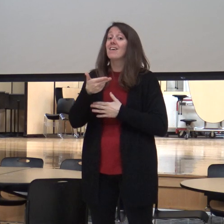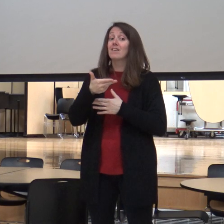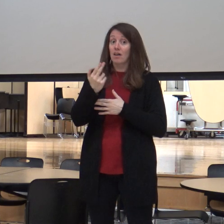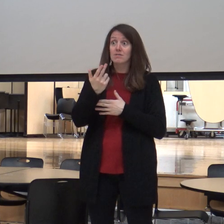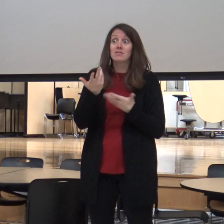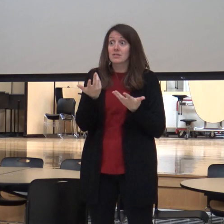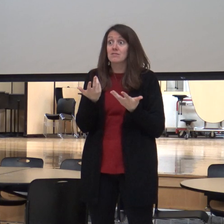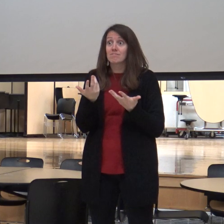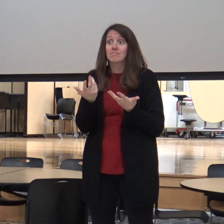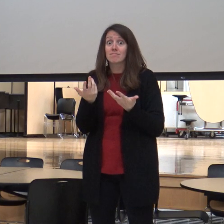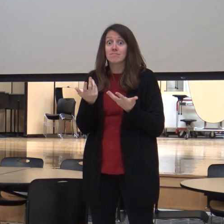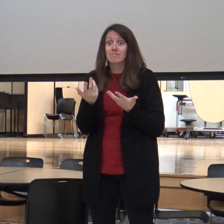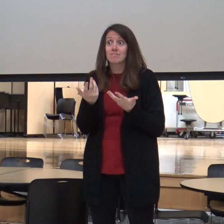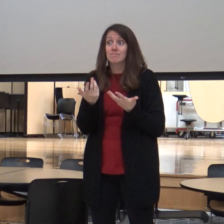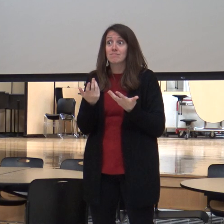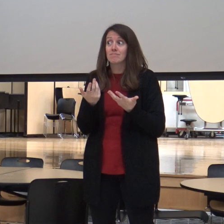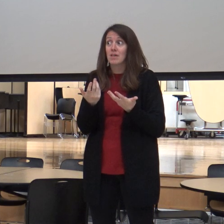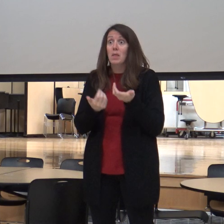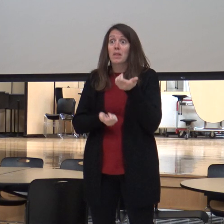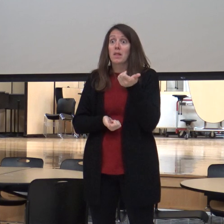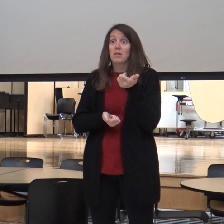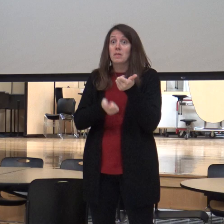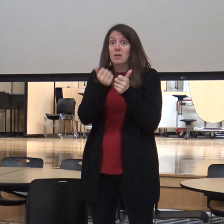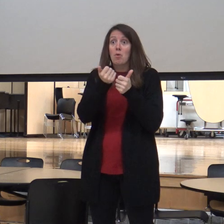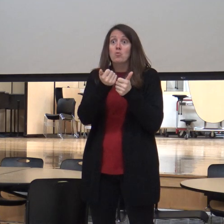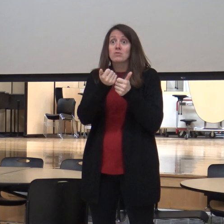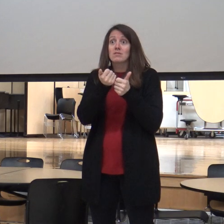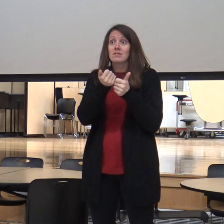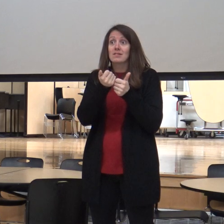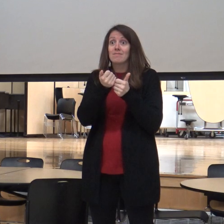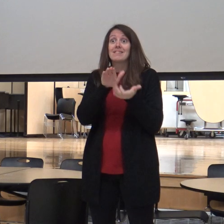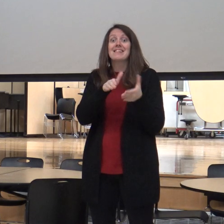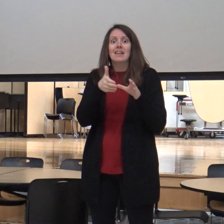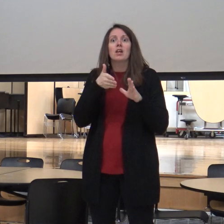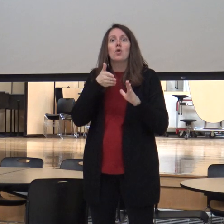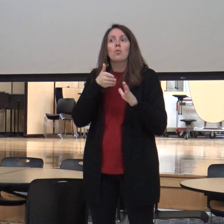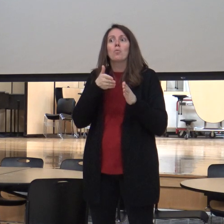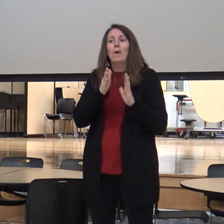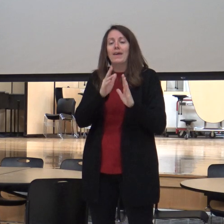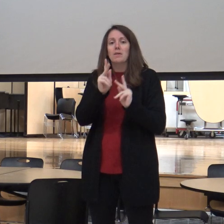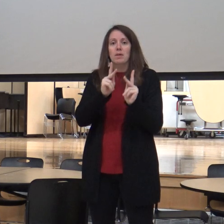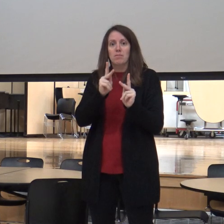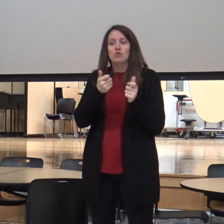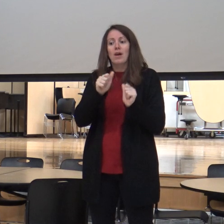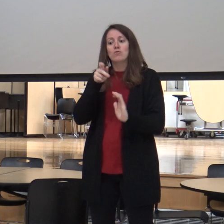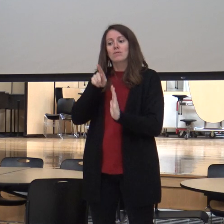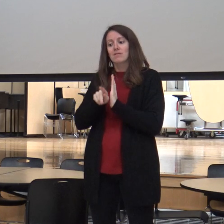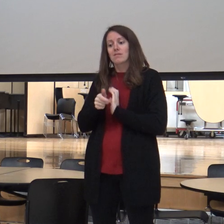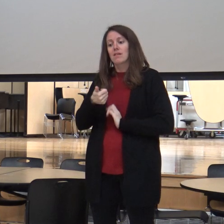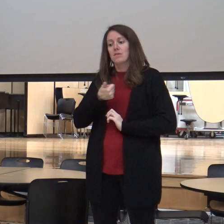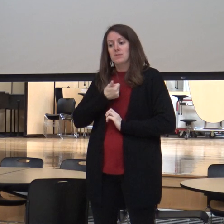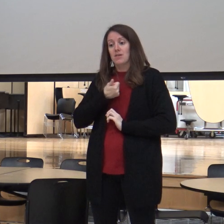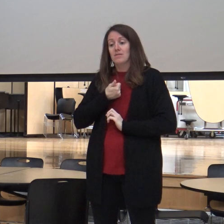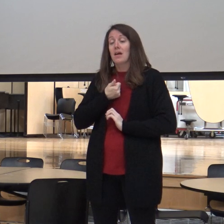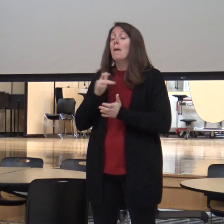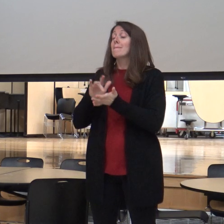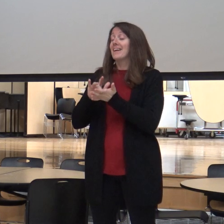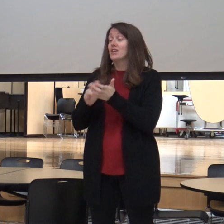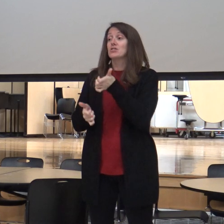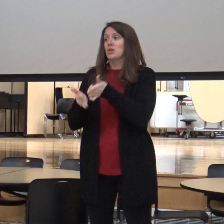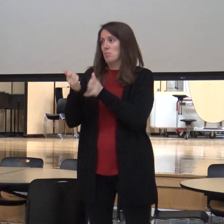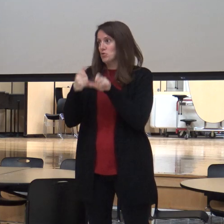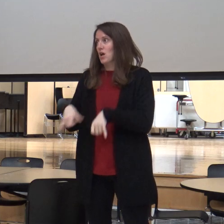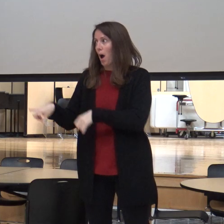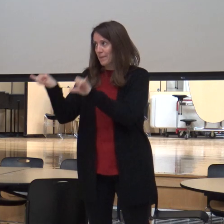lethal way that people attempt suicide, and medications are the most common. And I'm not a